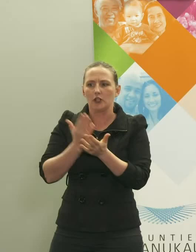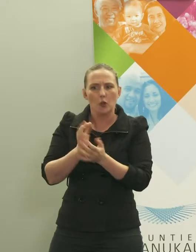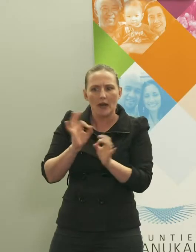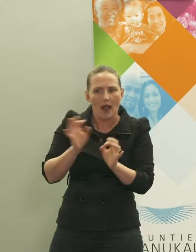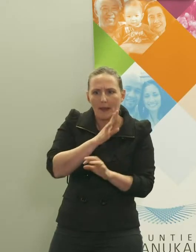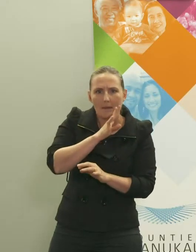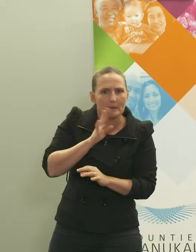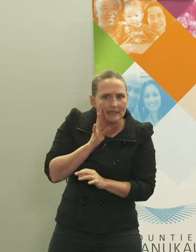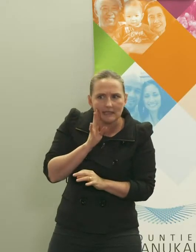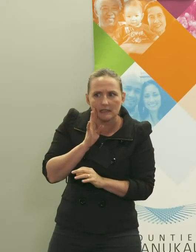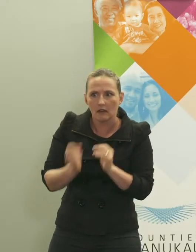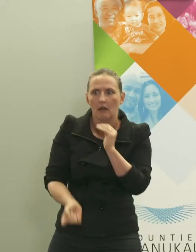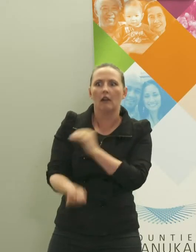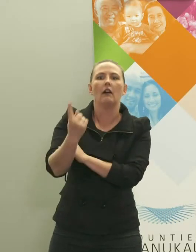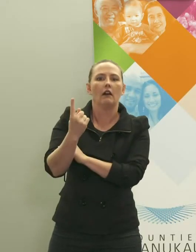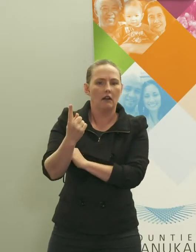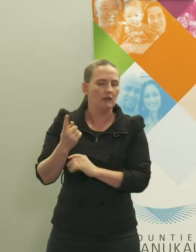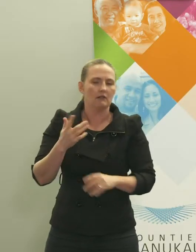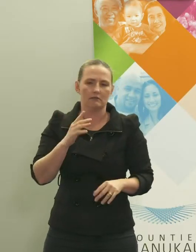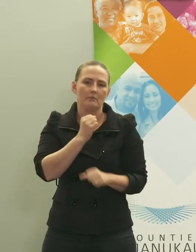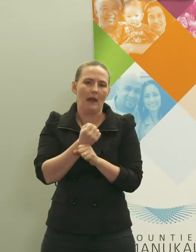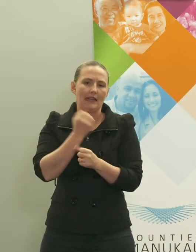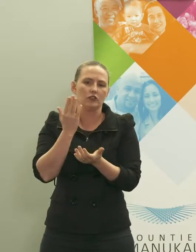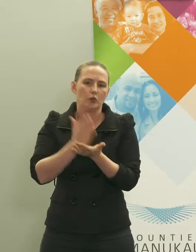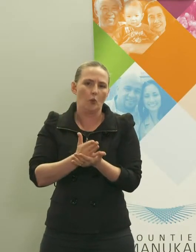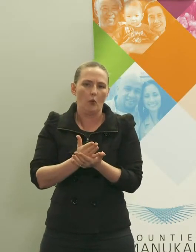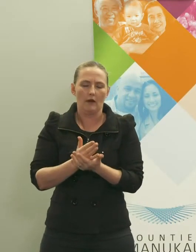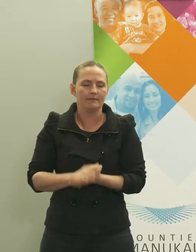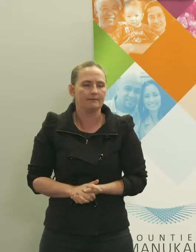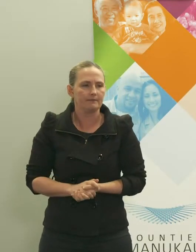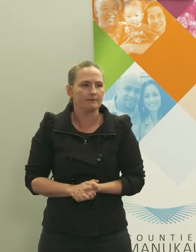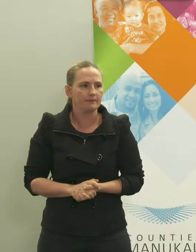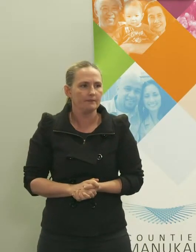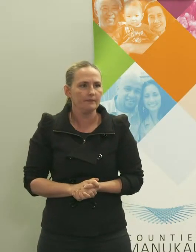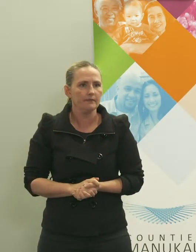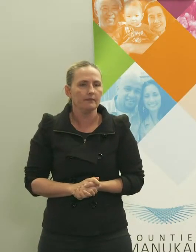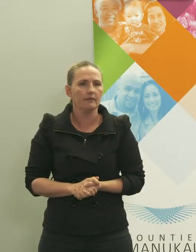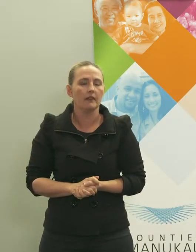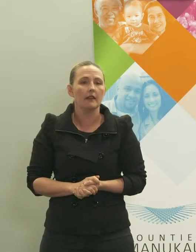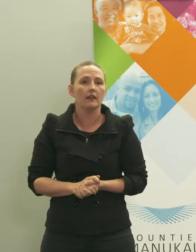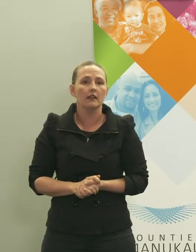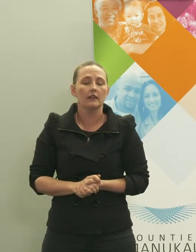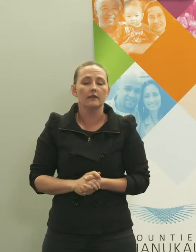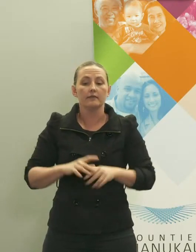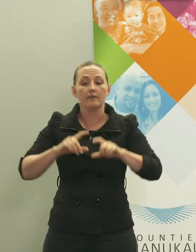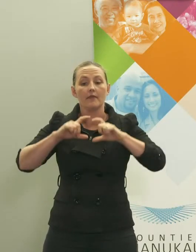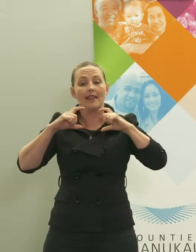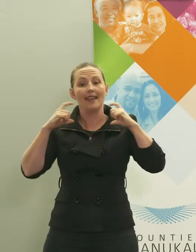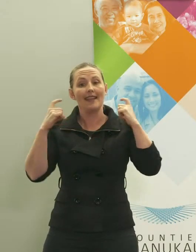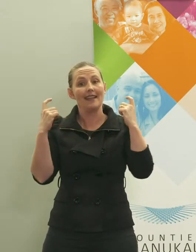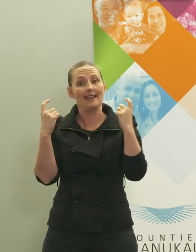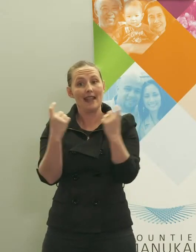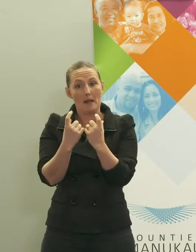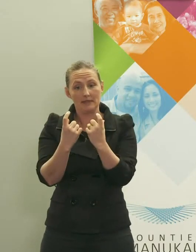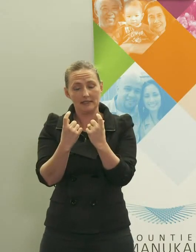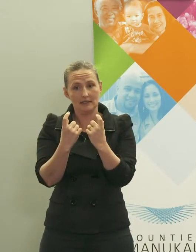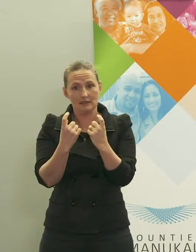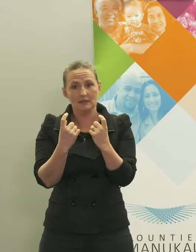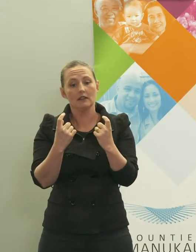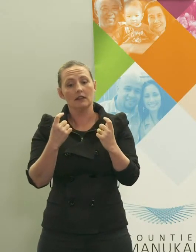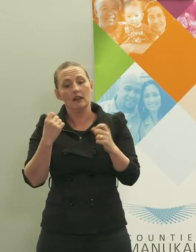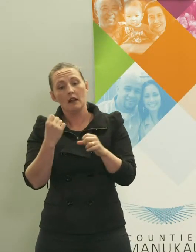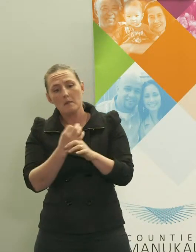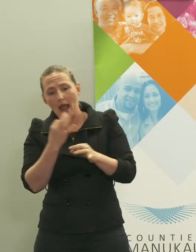undetected. And if I could just come back to the previous point, one of the things that the Cabinet looks at when we make decisions about alert level